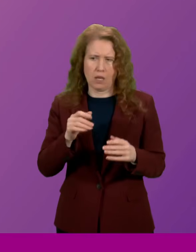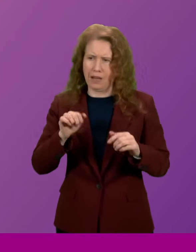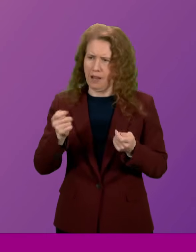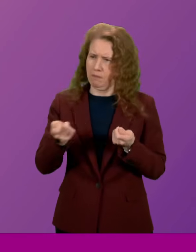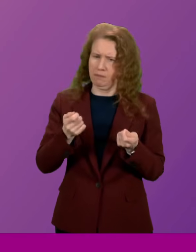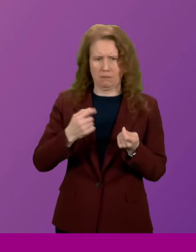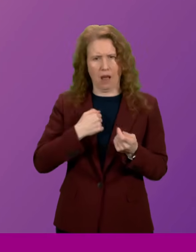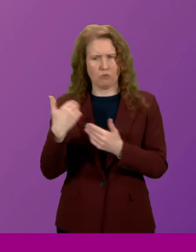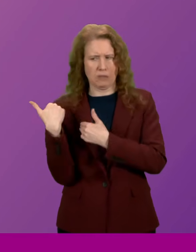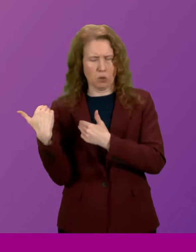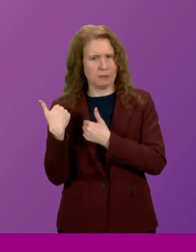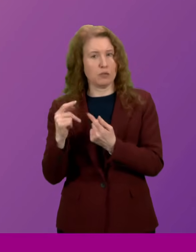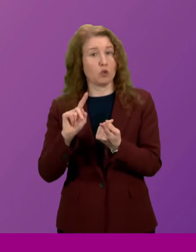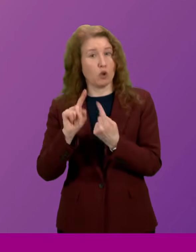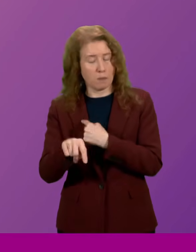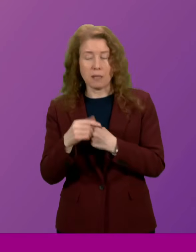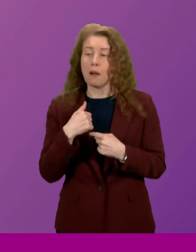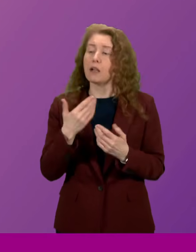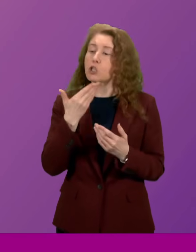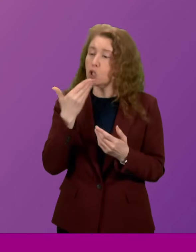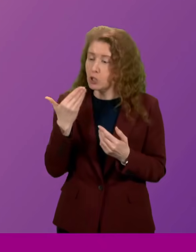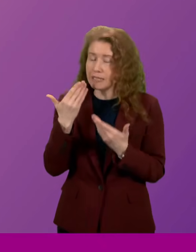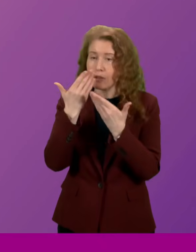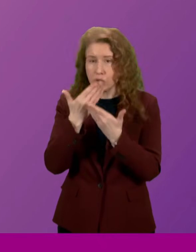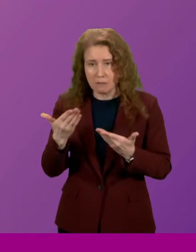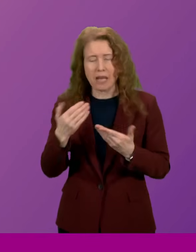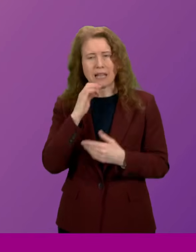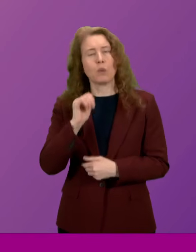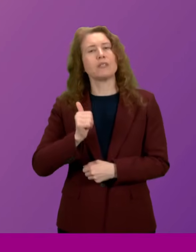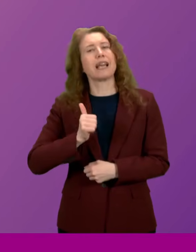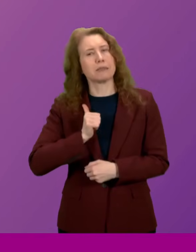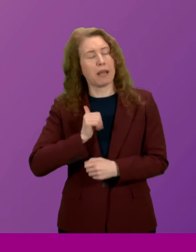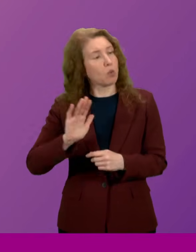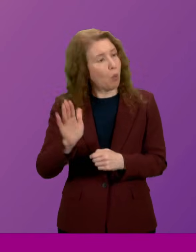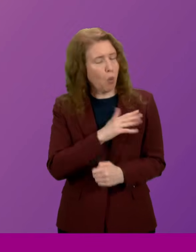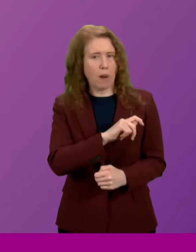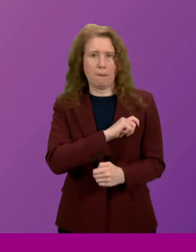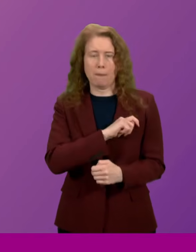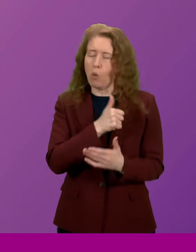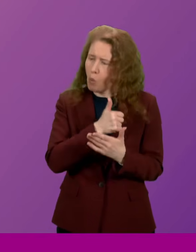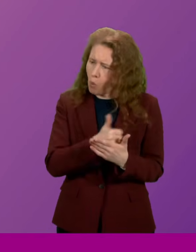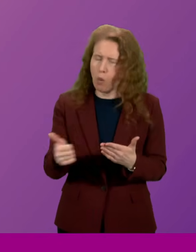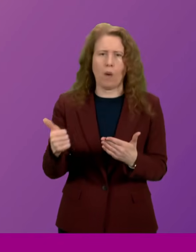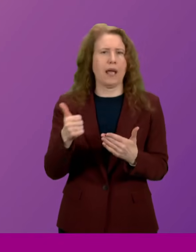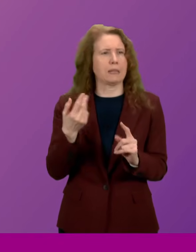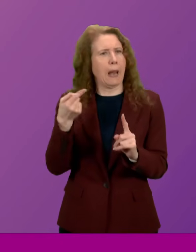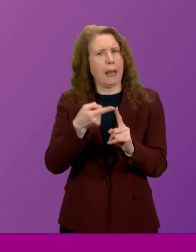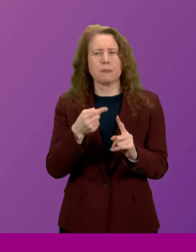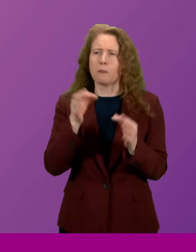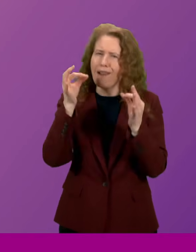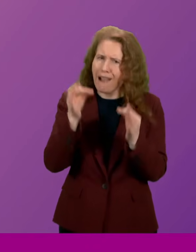Chair to comment on, but as a matter of courtesy and respect, of course, I would expect all members always to strive to be accurate